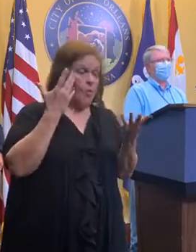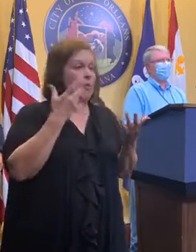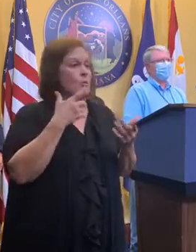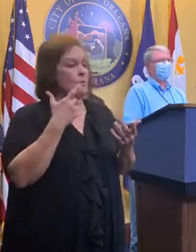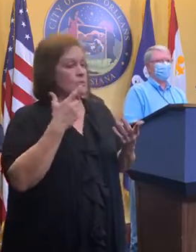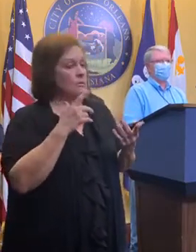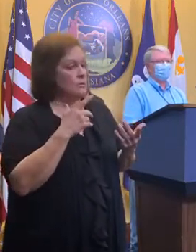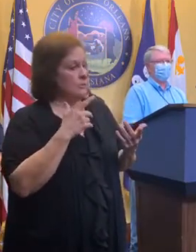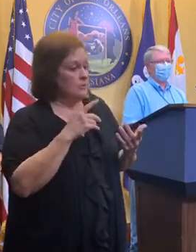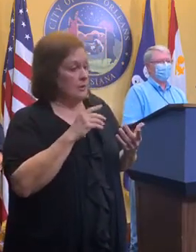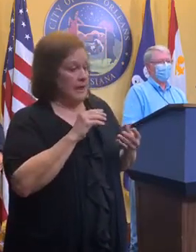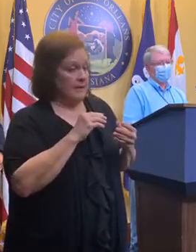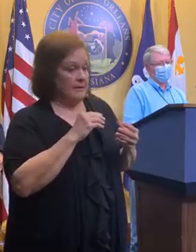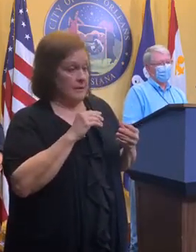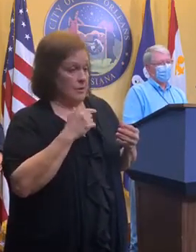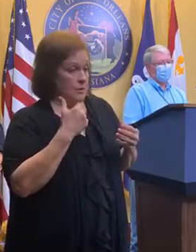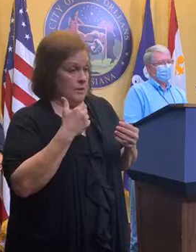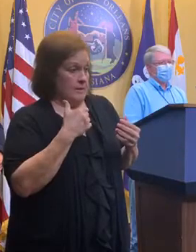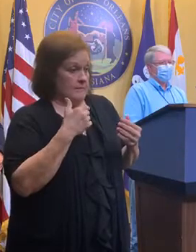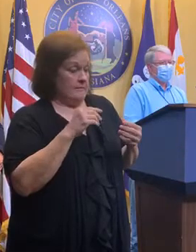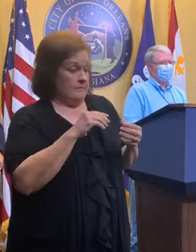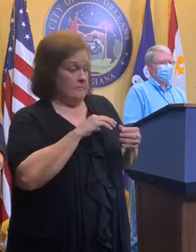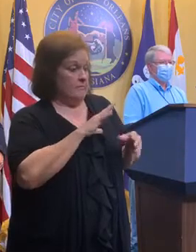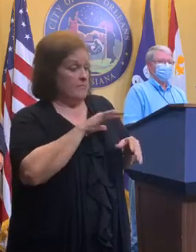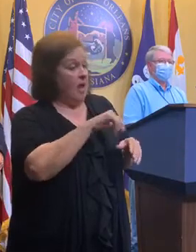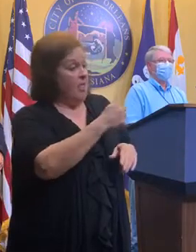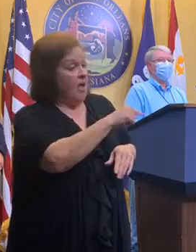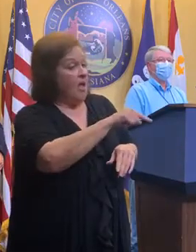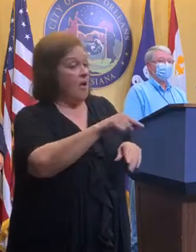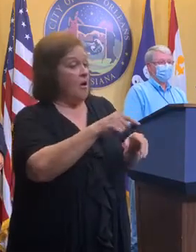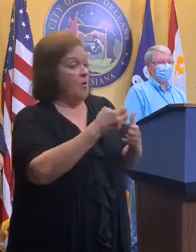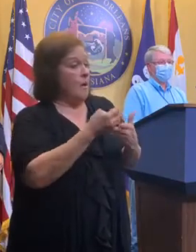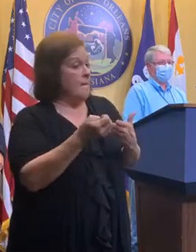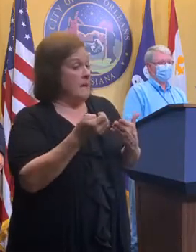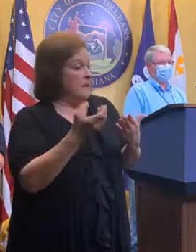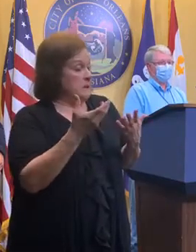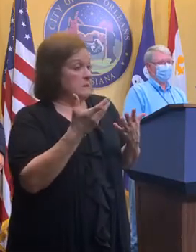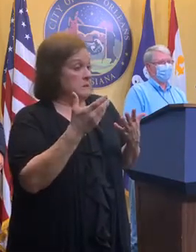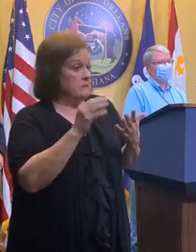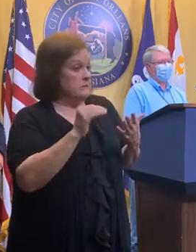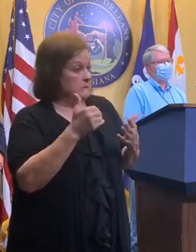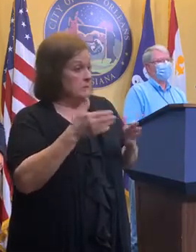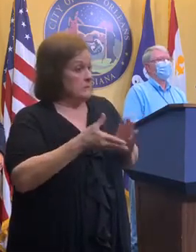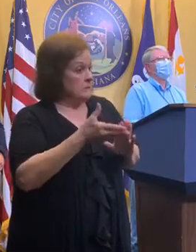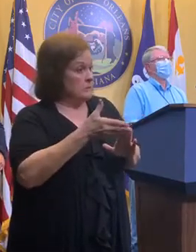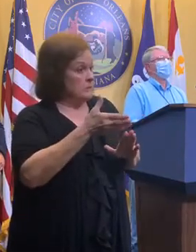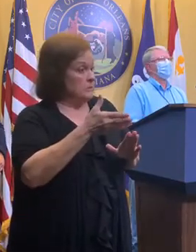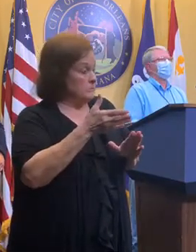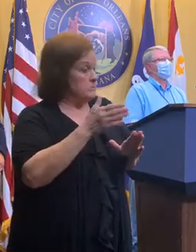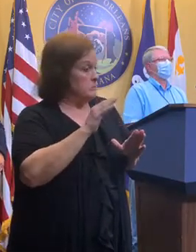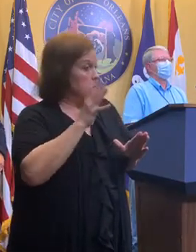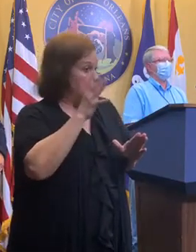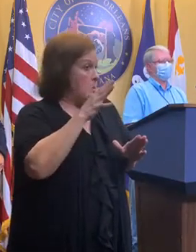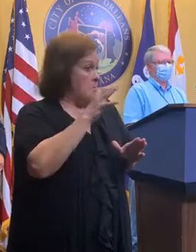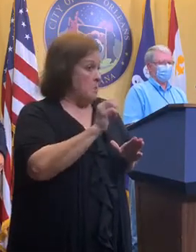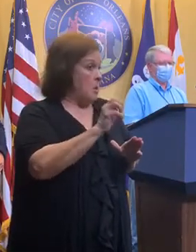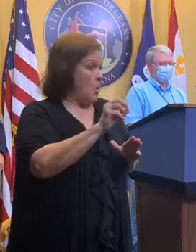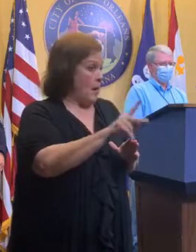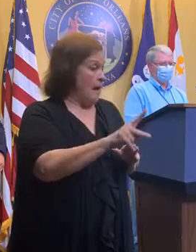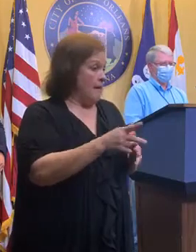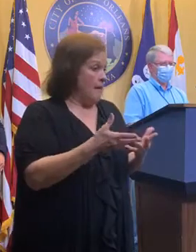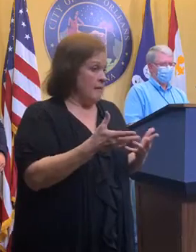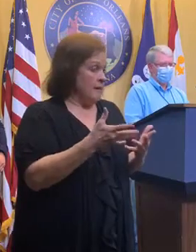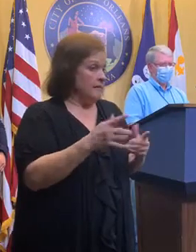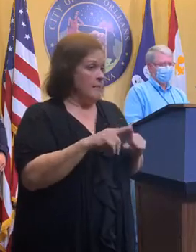additional issues with any of the equipment, don't really see a big problem at this point in time. So we're just gonna